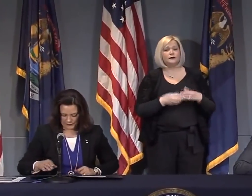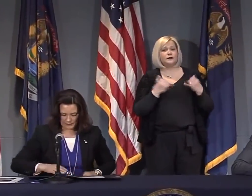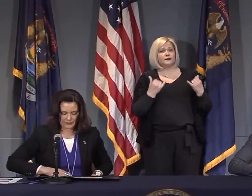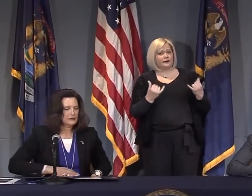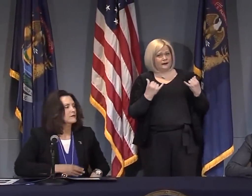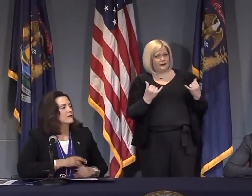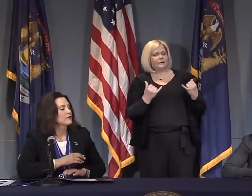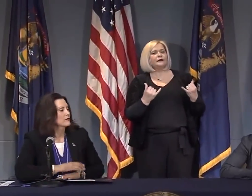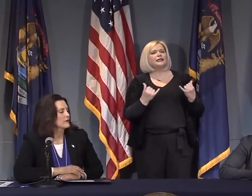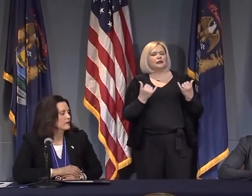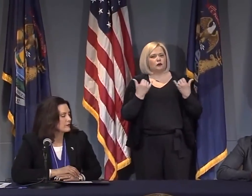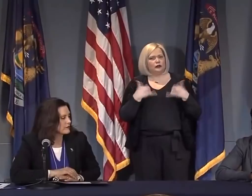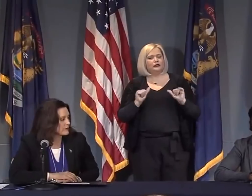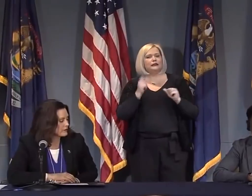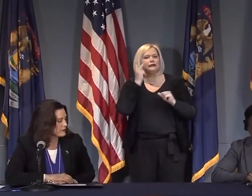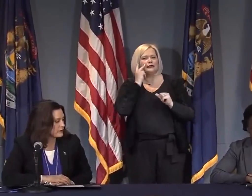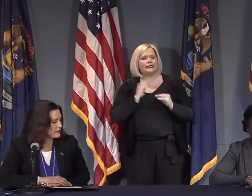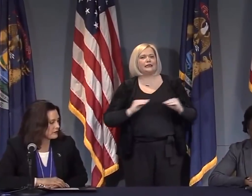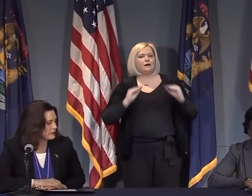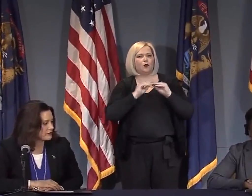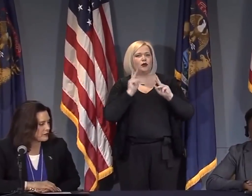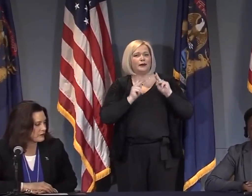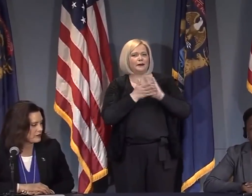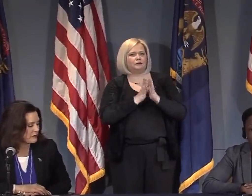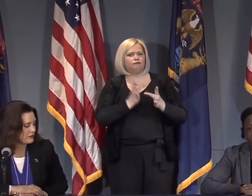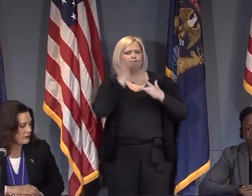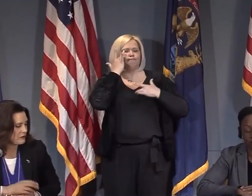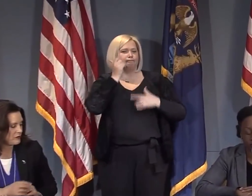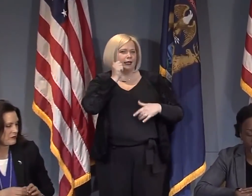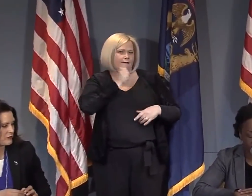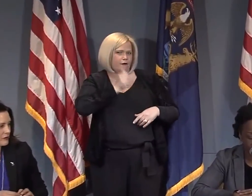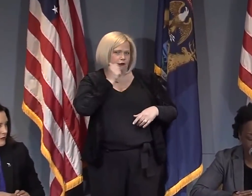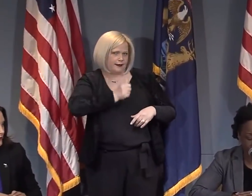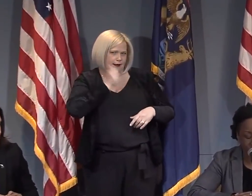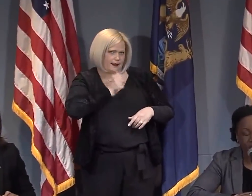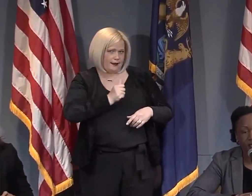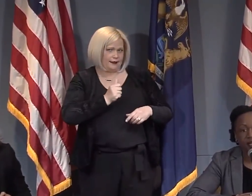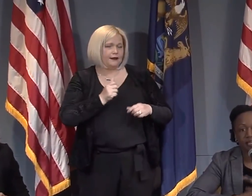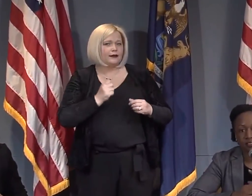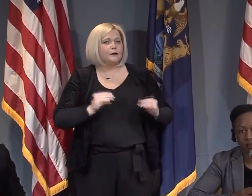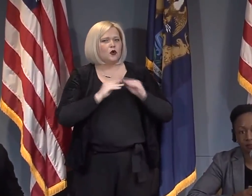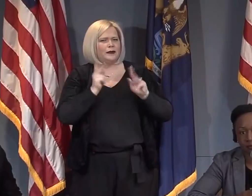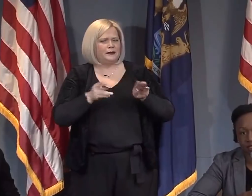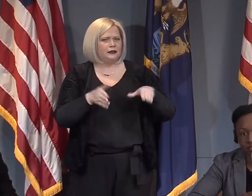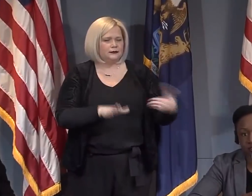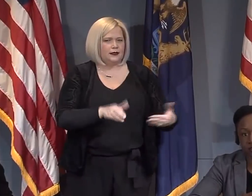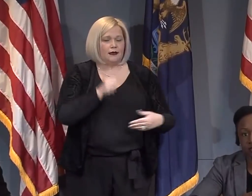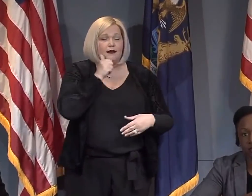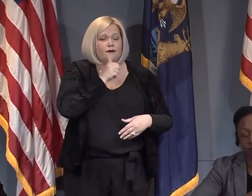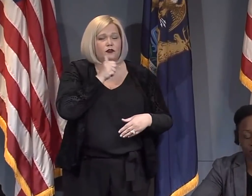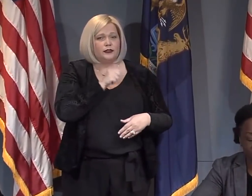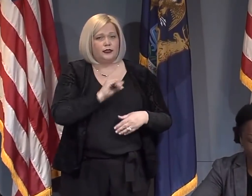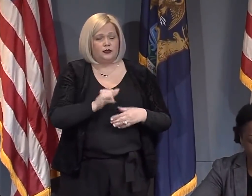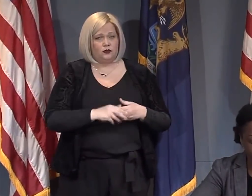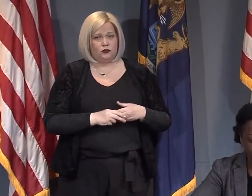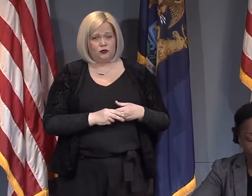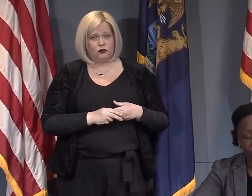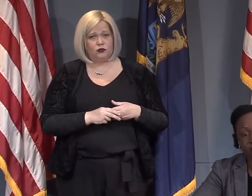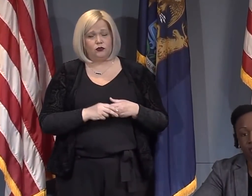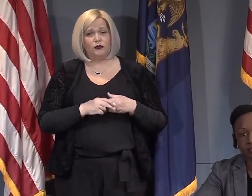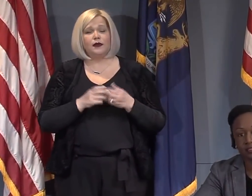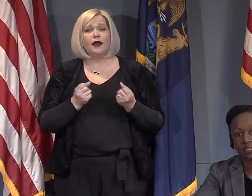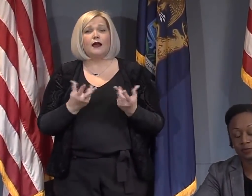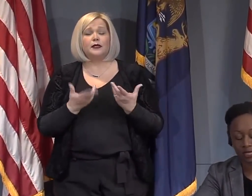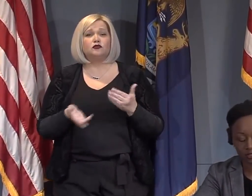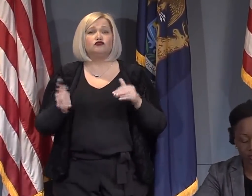cases, many new cases a day of COVID-19 and many more deaths. As the governor mentioned, the rate of growth